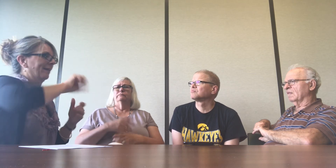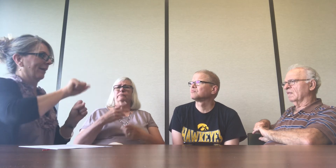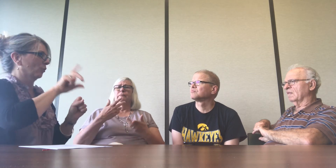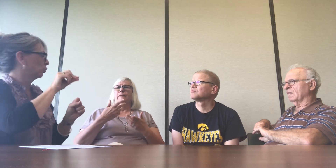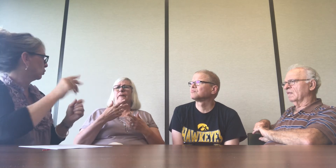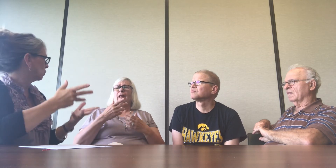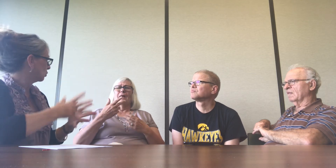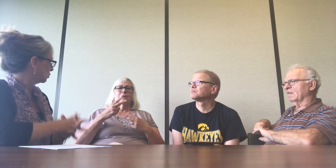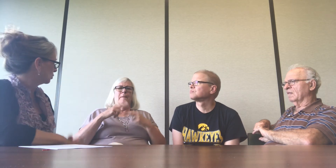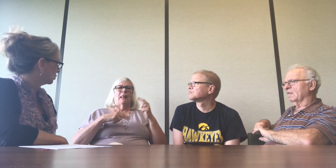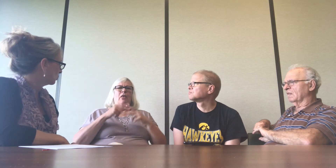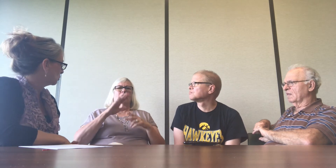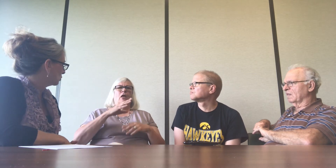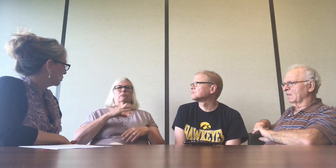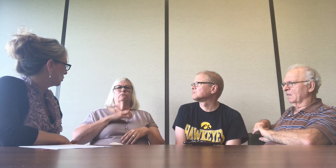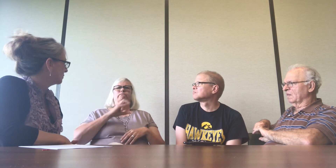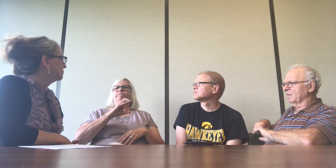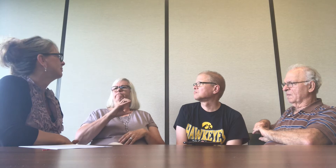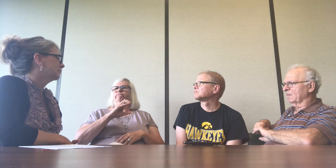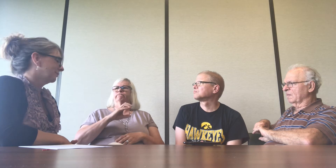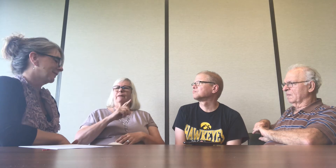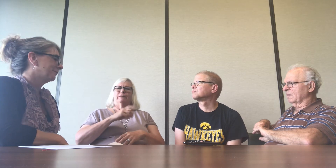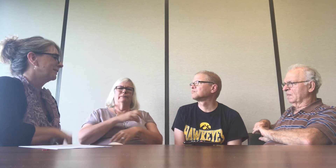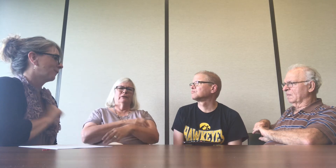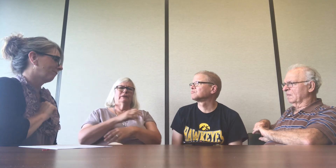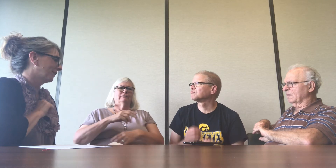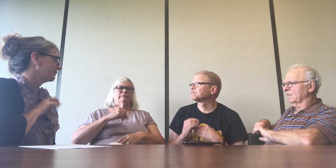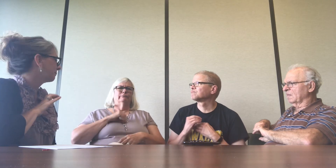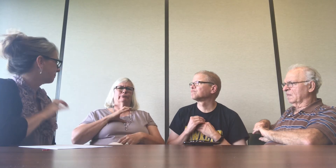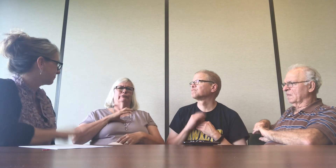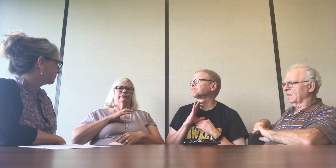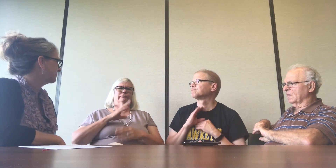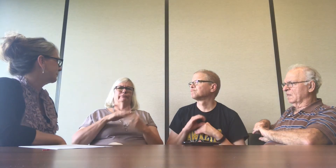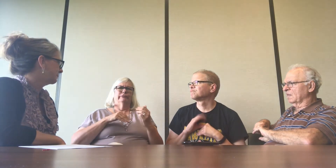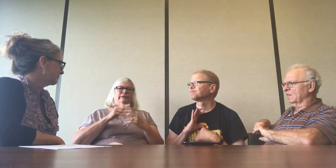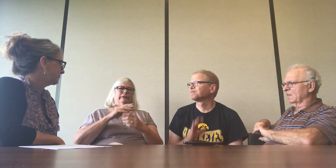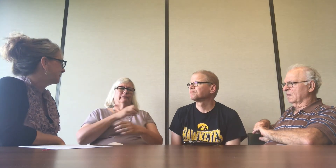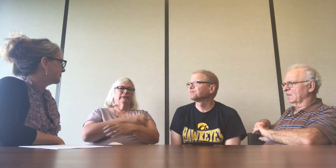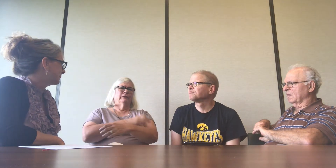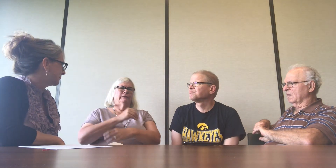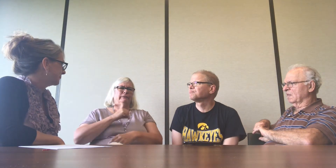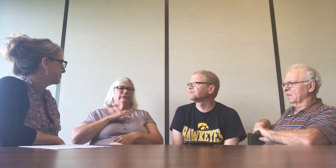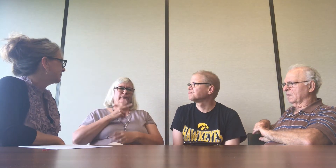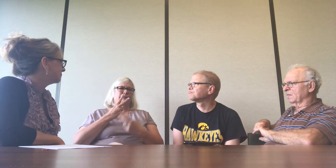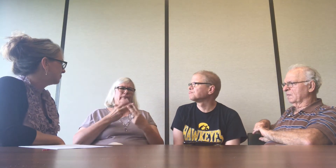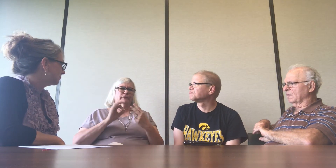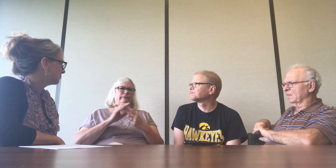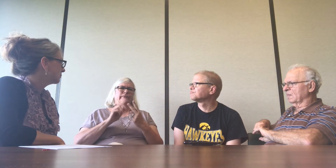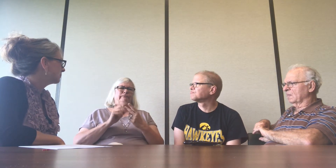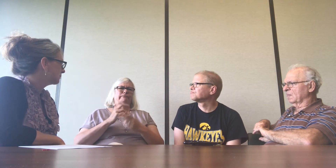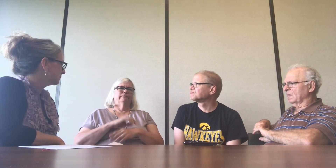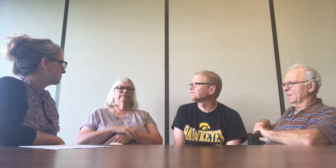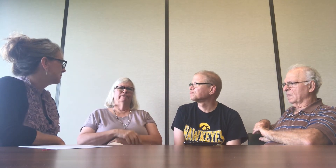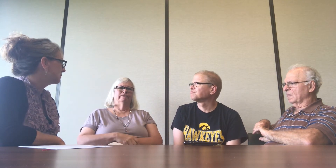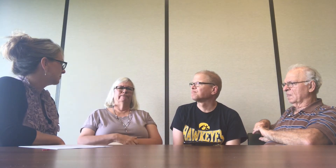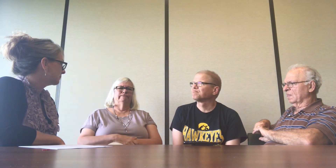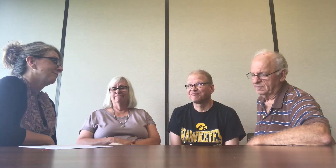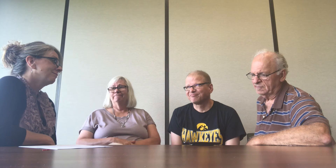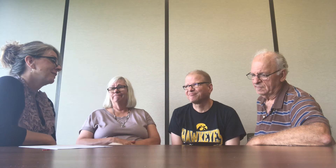awareness of how the community can help. Surely, we need to build up their confidence and empower them.